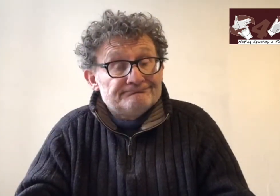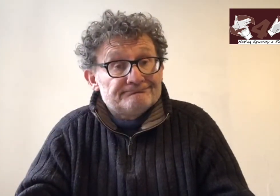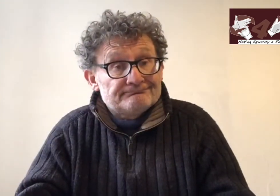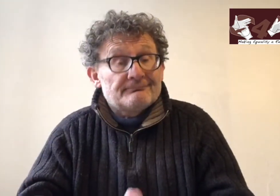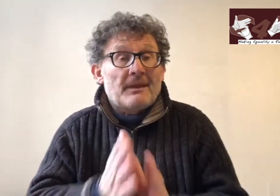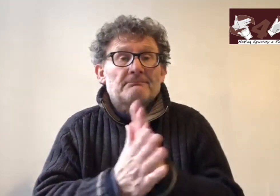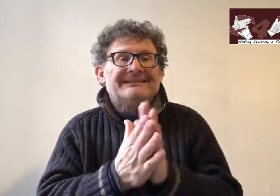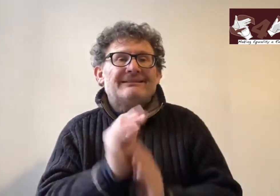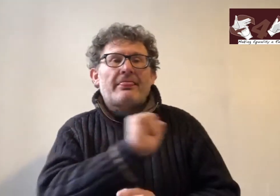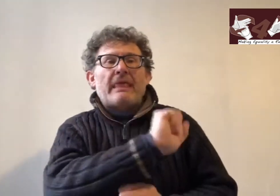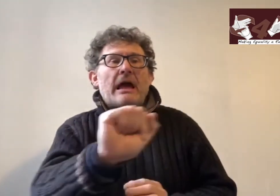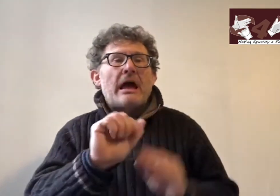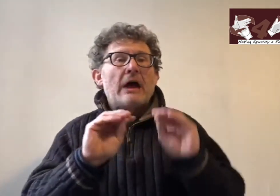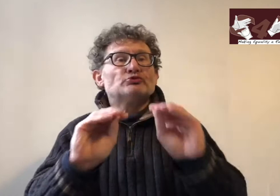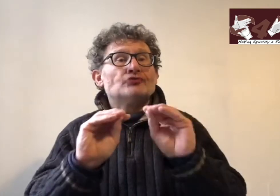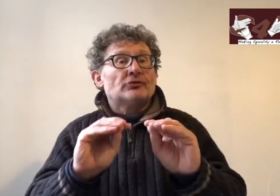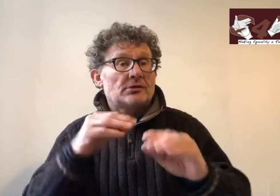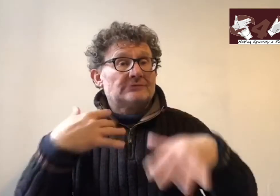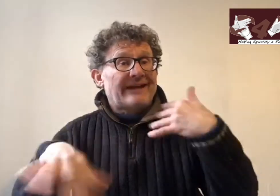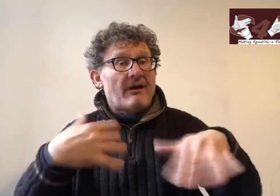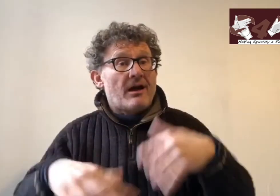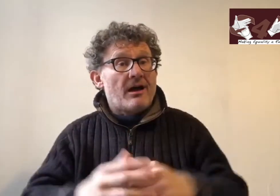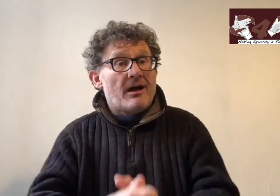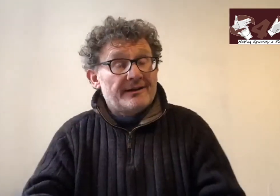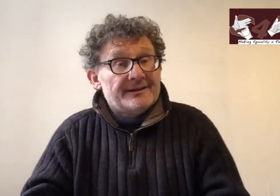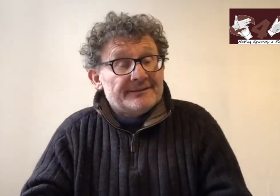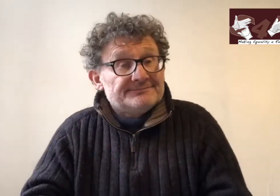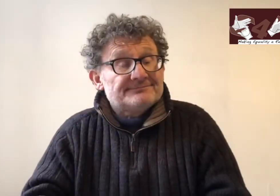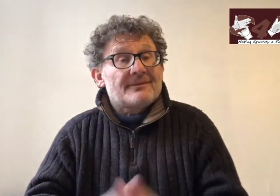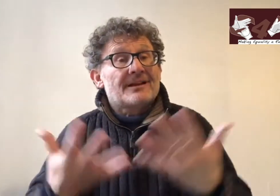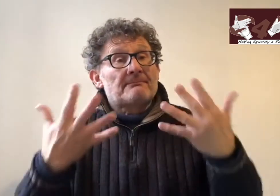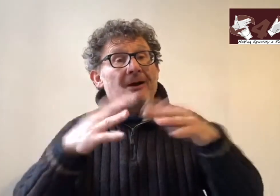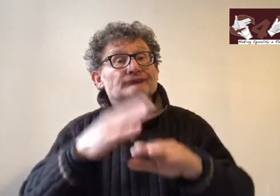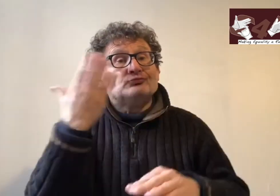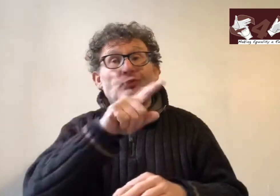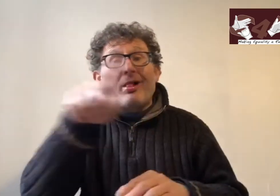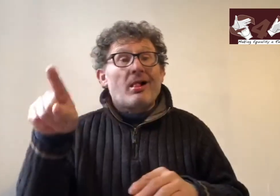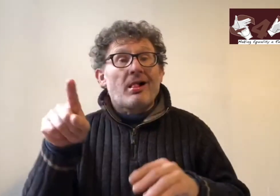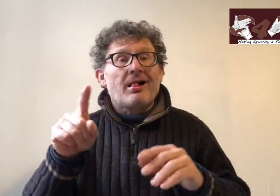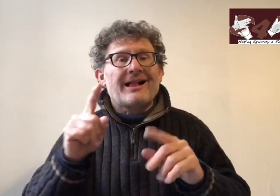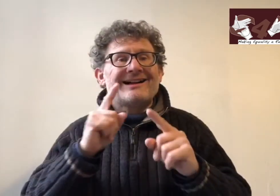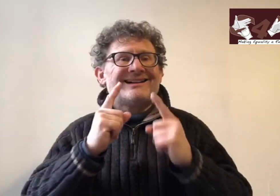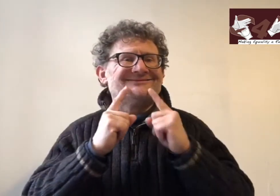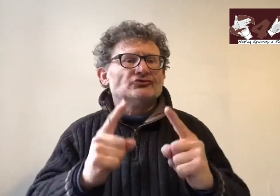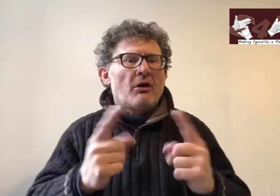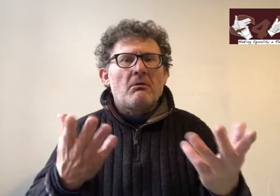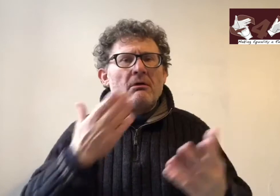that's a problem. So the child then is failing to understand what's being signed to them, and they're suffering. You know, so